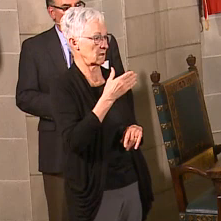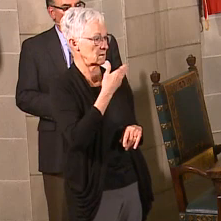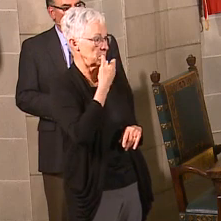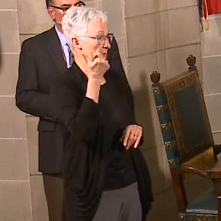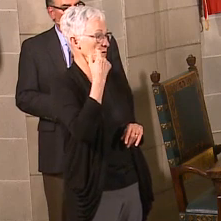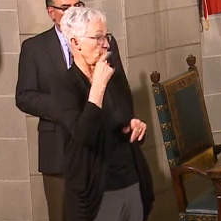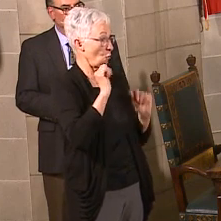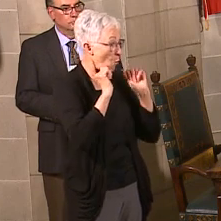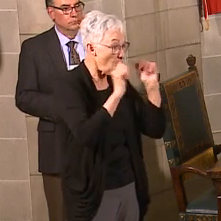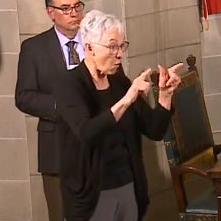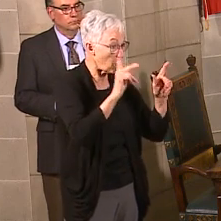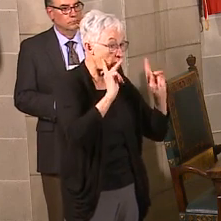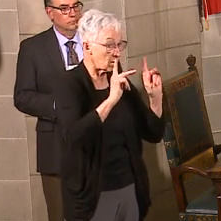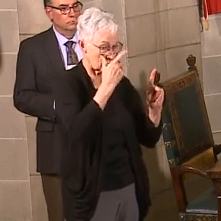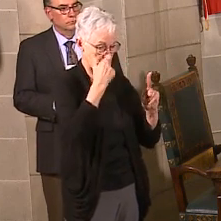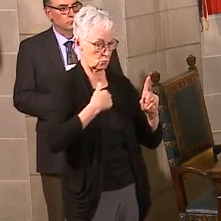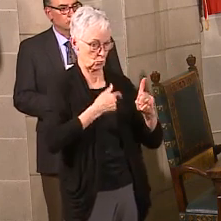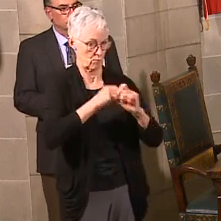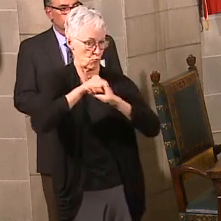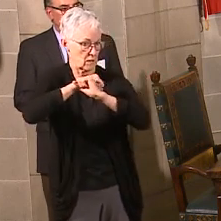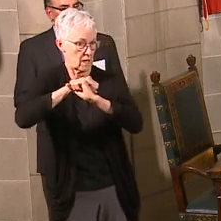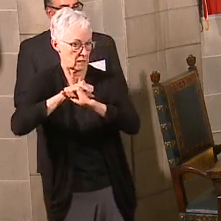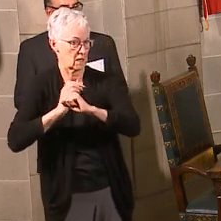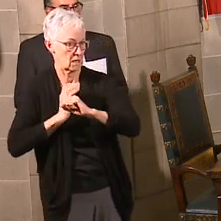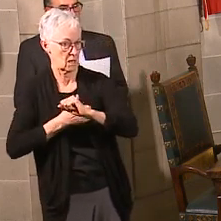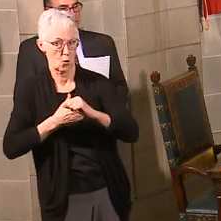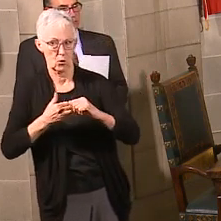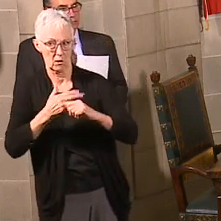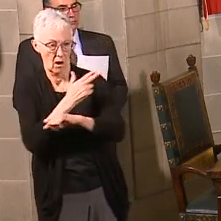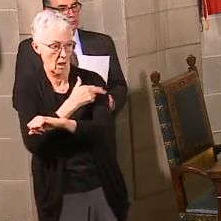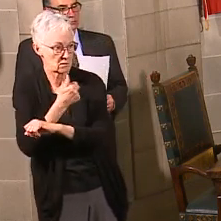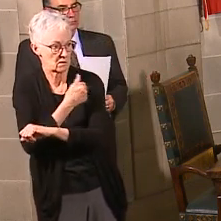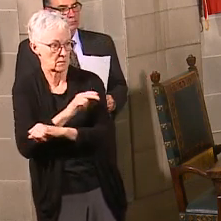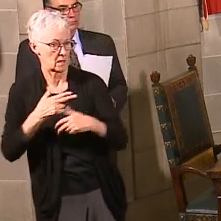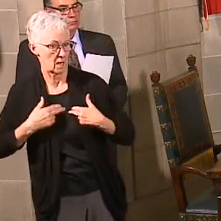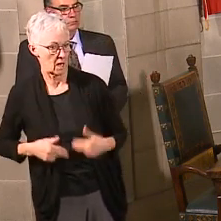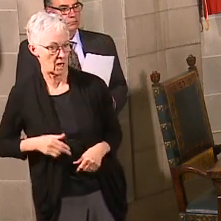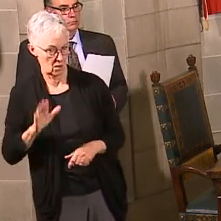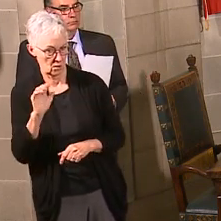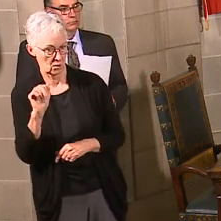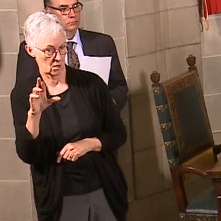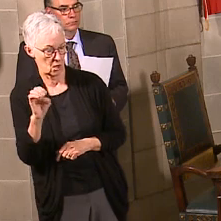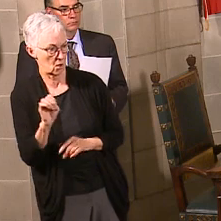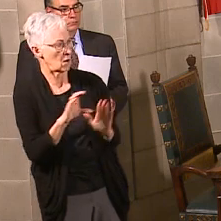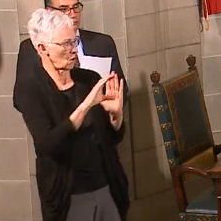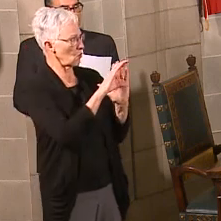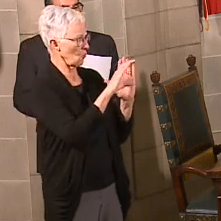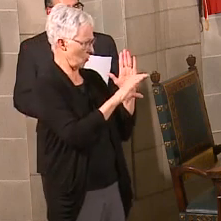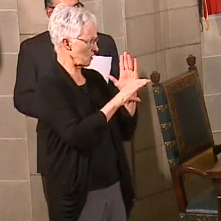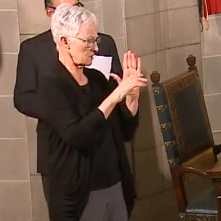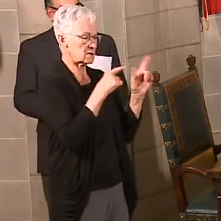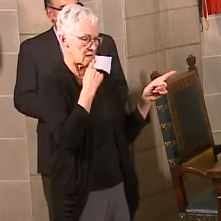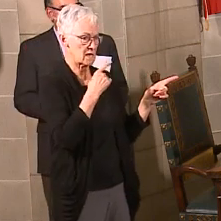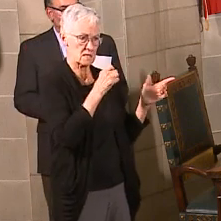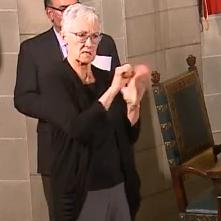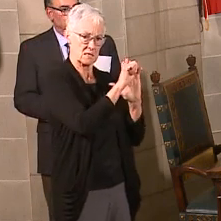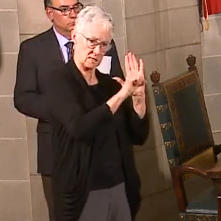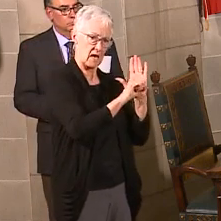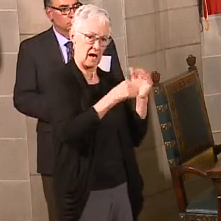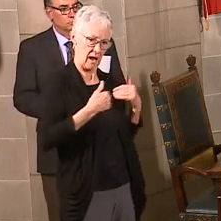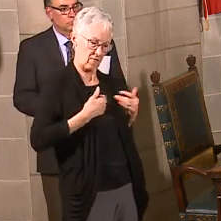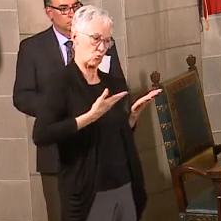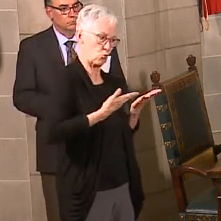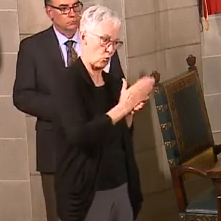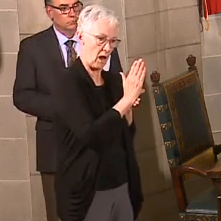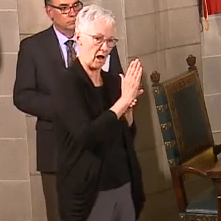system. So this is a temporary, short-term thing. The Constitution absolutely acknowledges that the state has the ability to do this in emergencies, and that's what